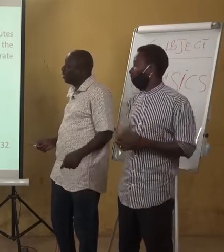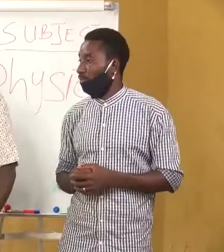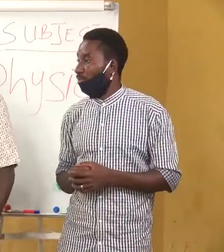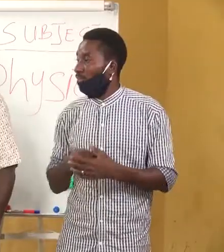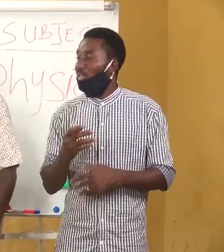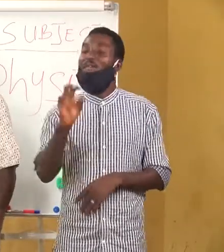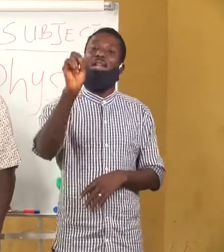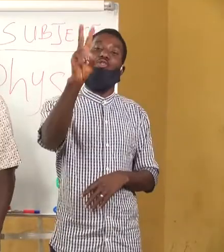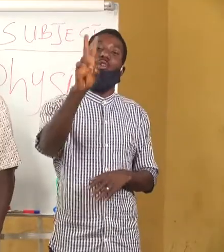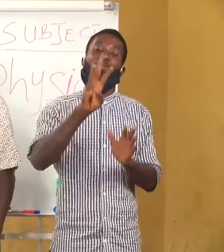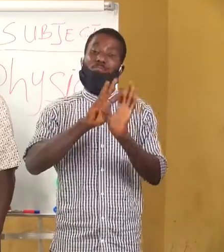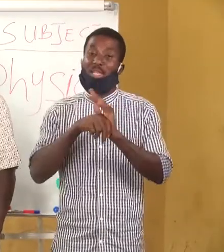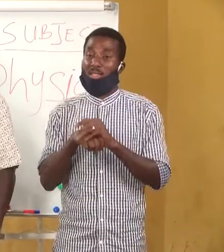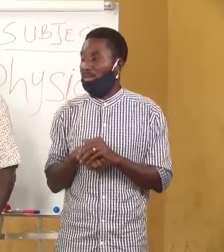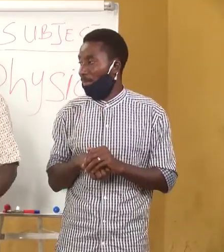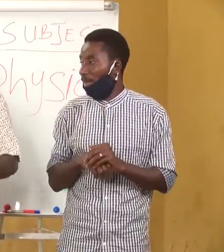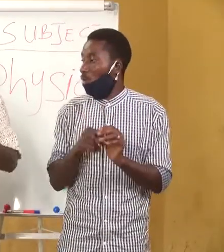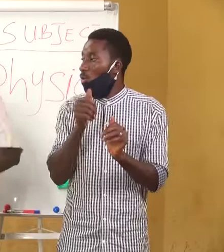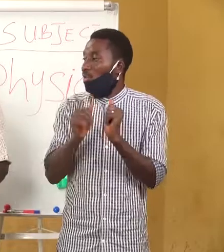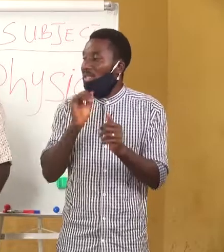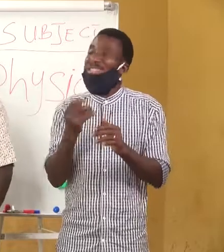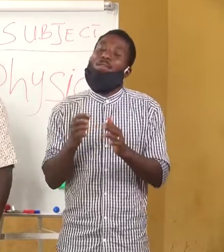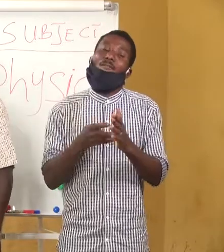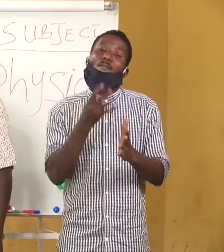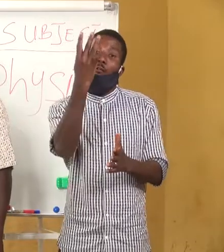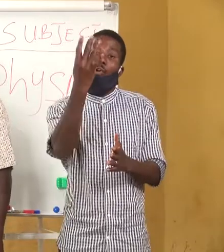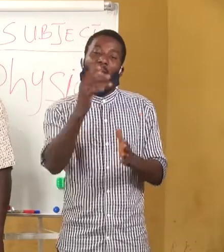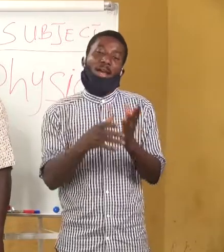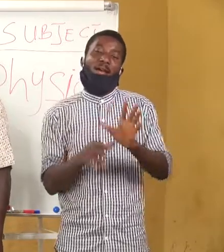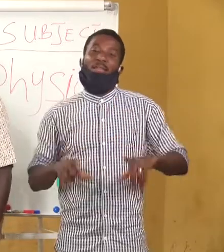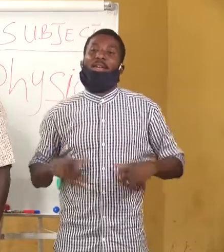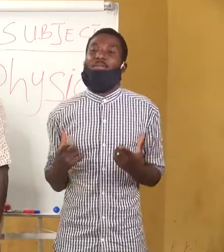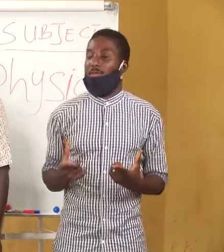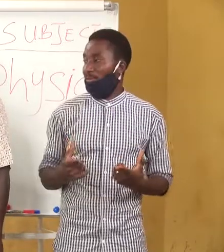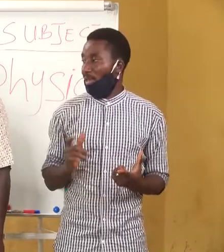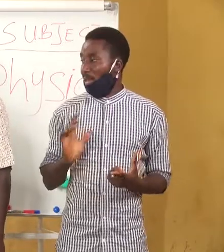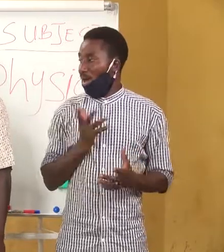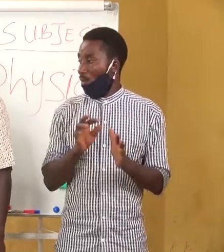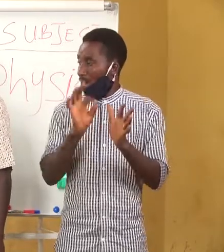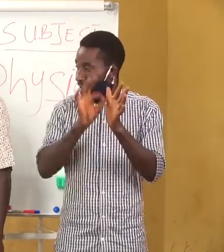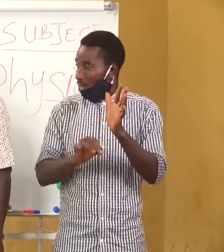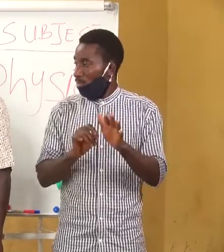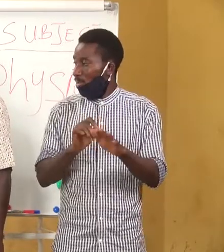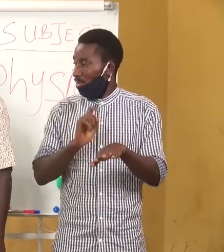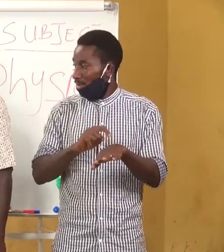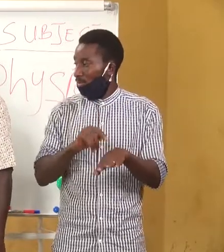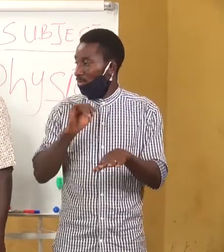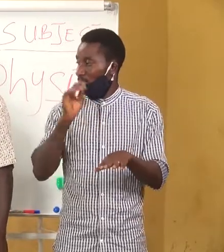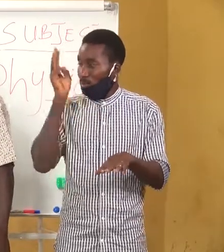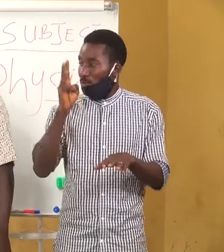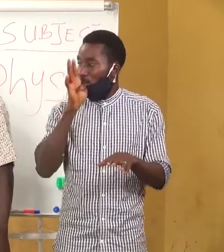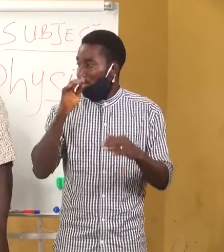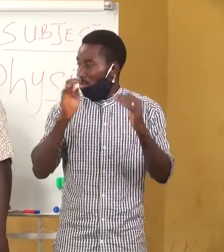After 12 minutes, which is the fourth half-life, our count rate will be equals